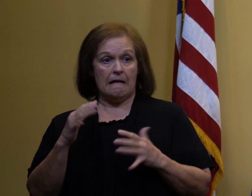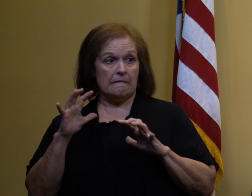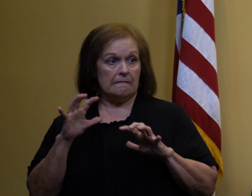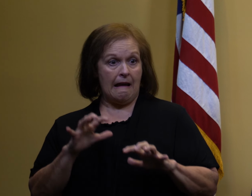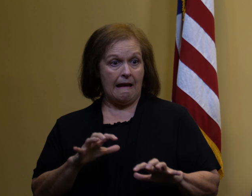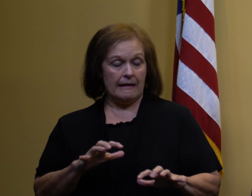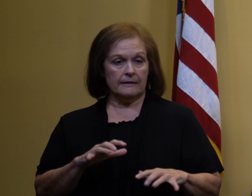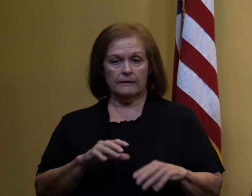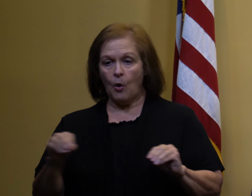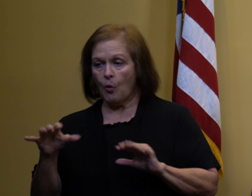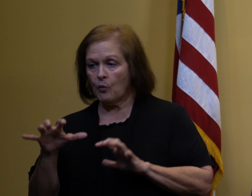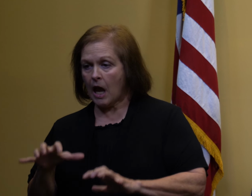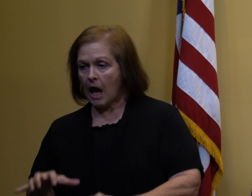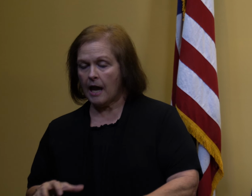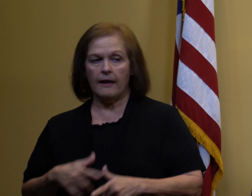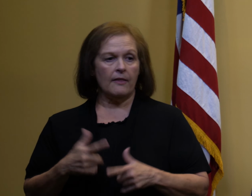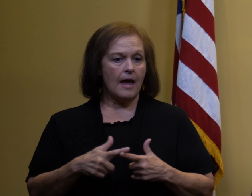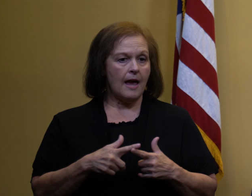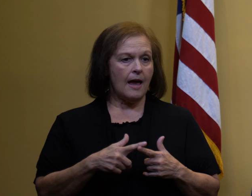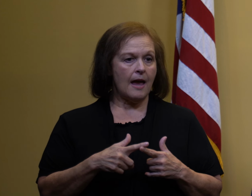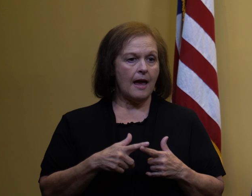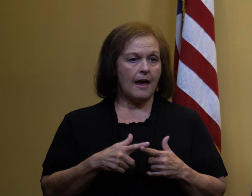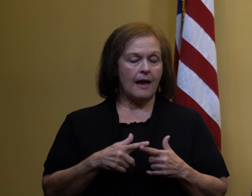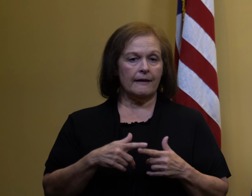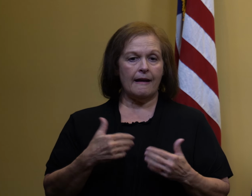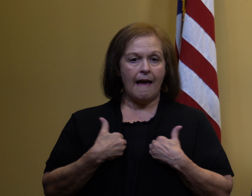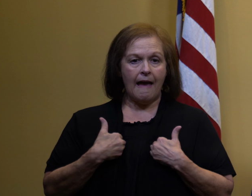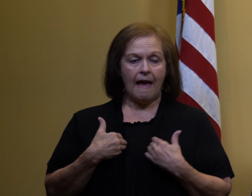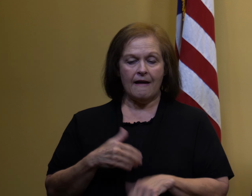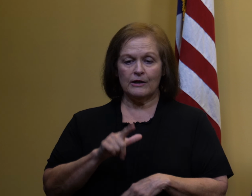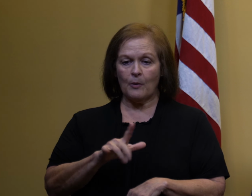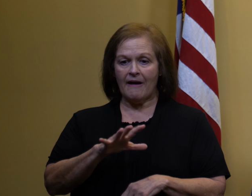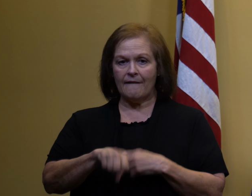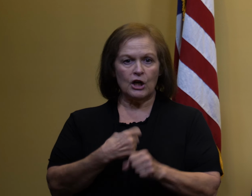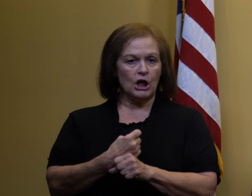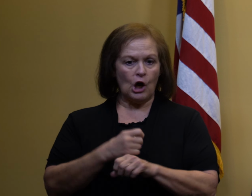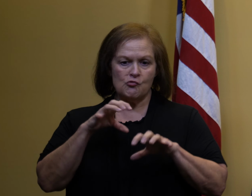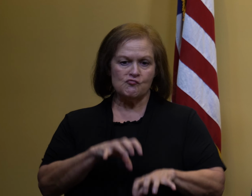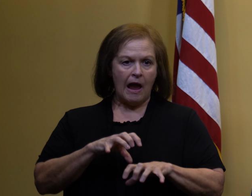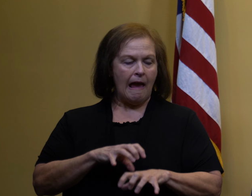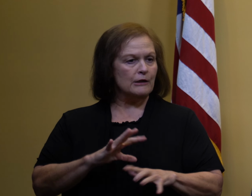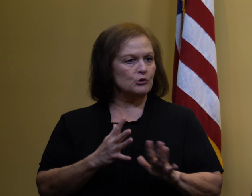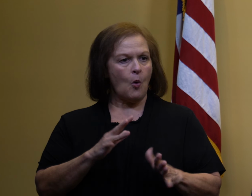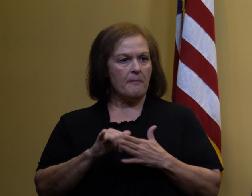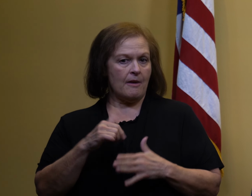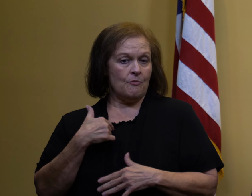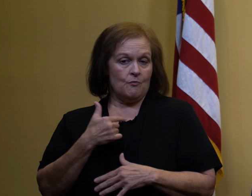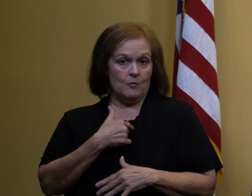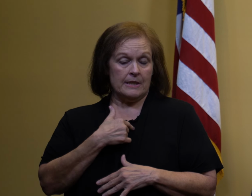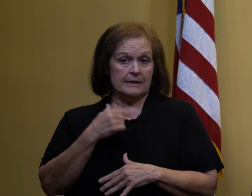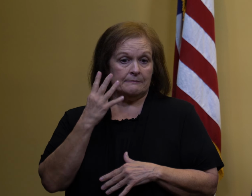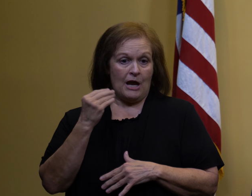to no rain, and then here we come. We have a 25-year rainstorm event that we did